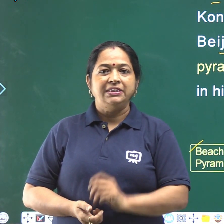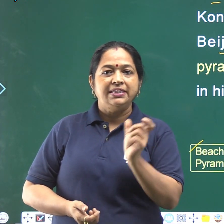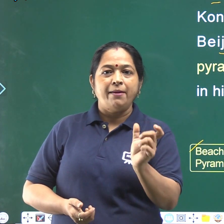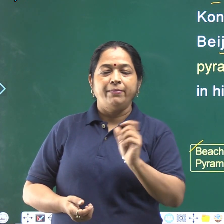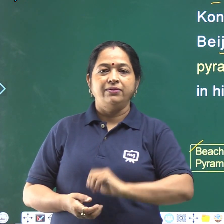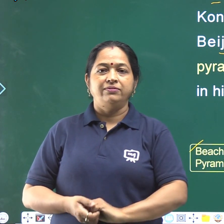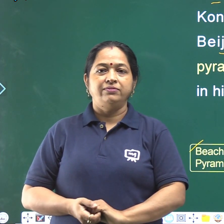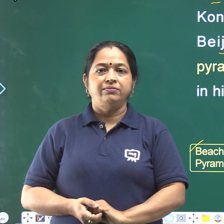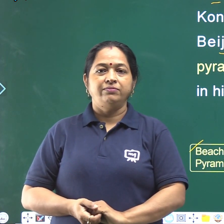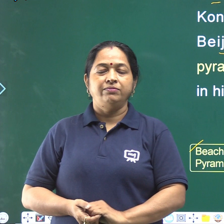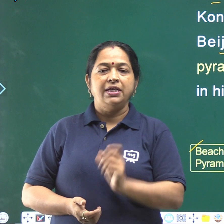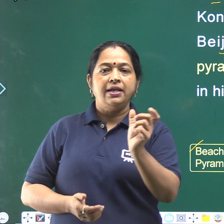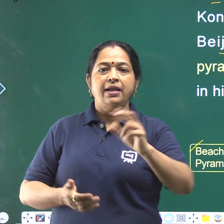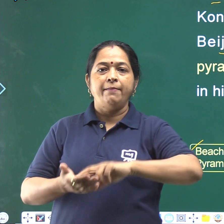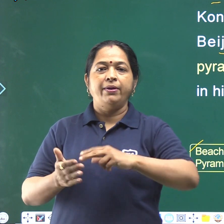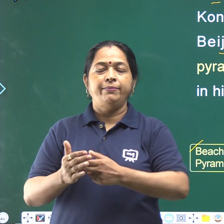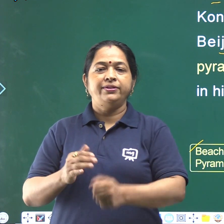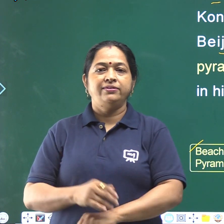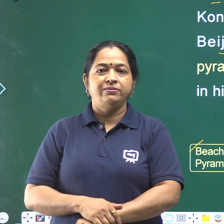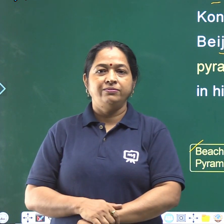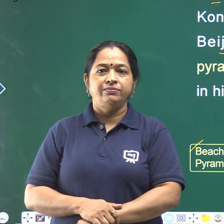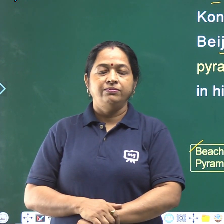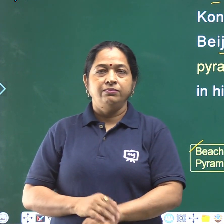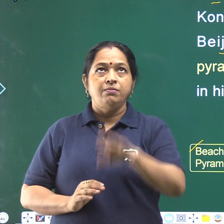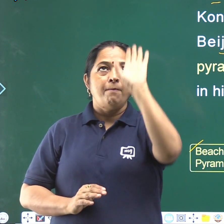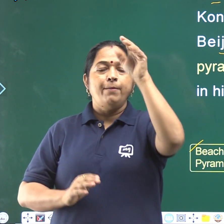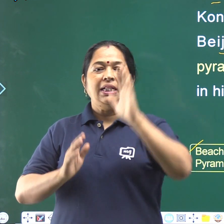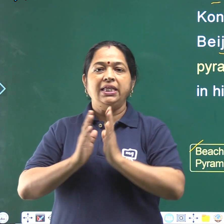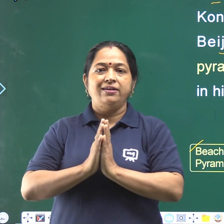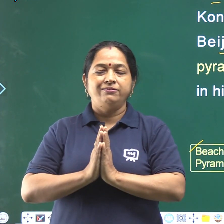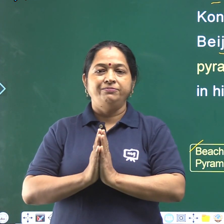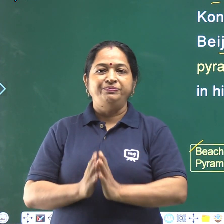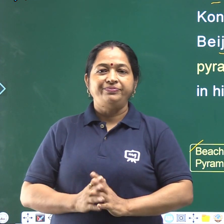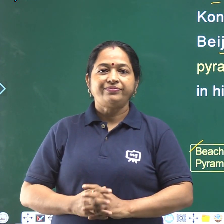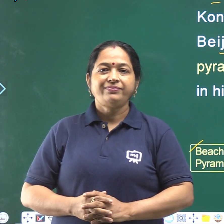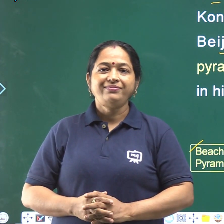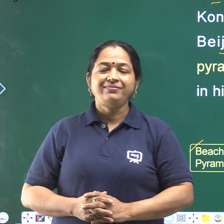Temple. Temple means mandir.